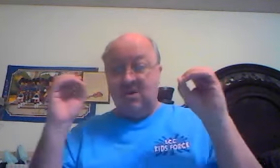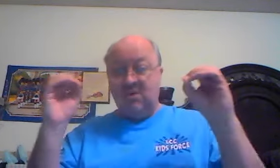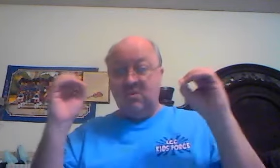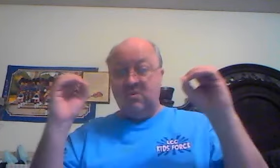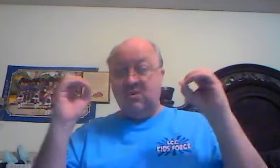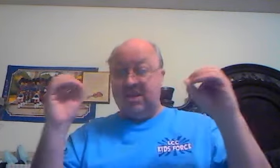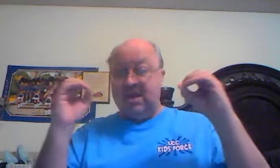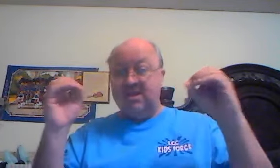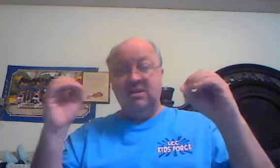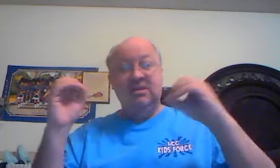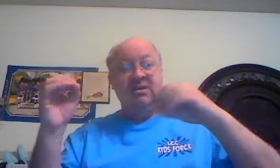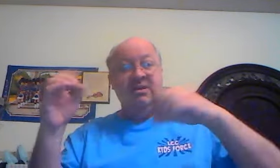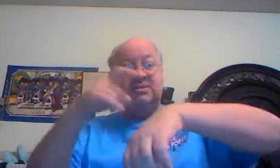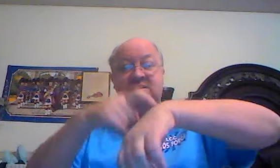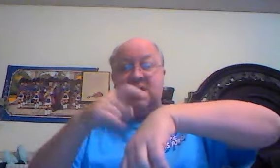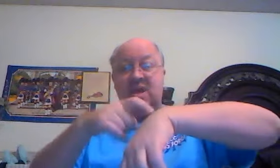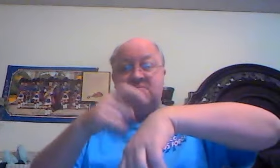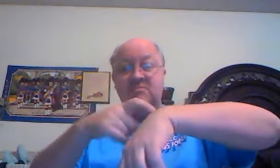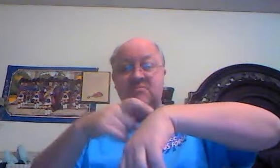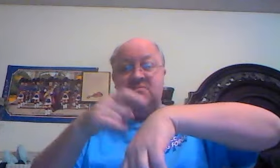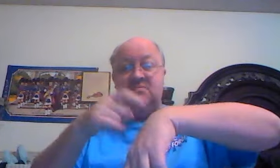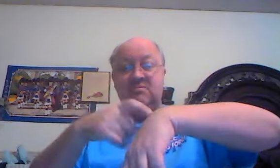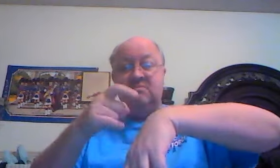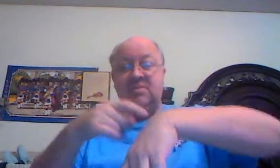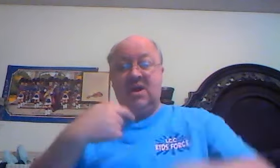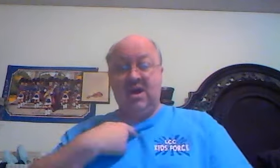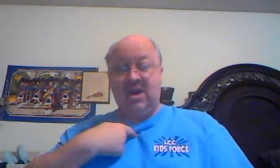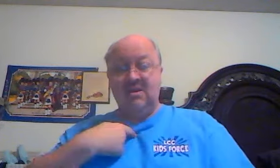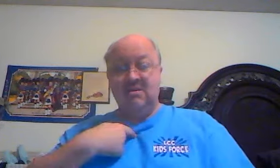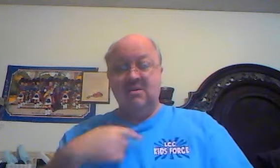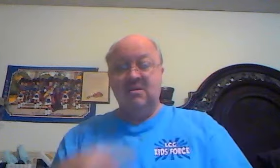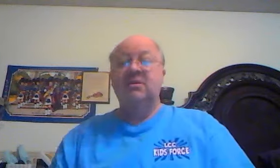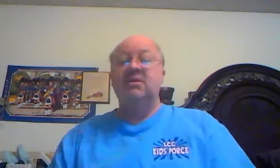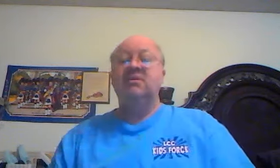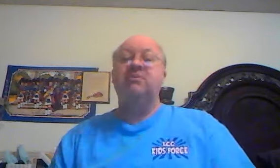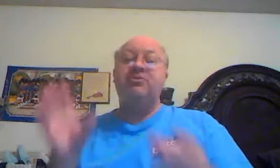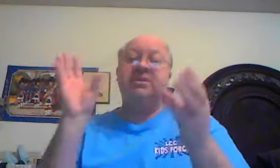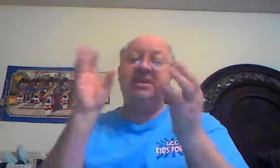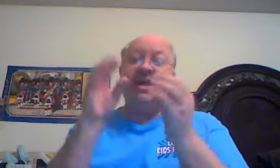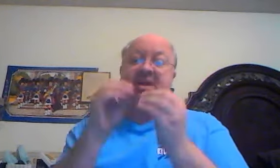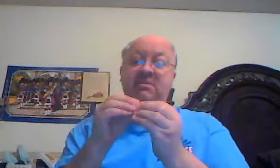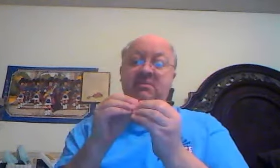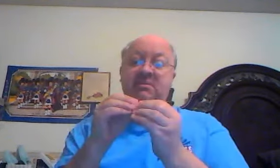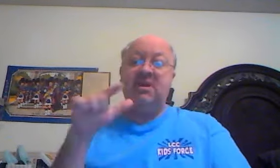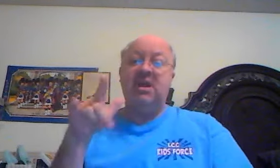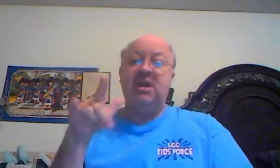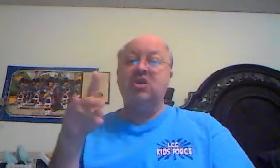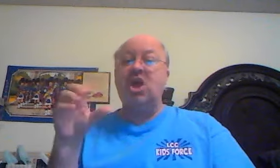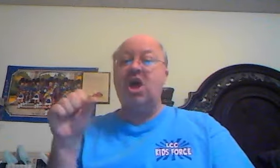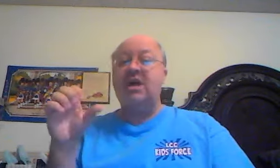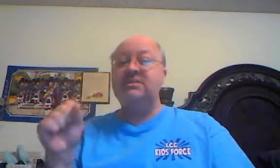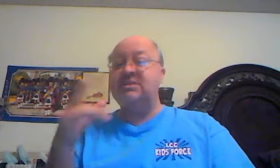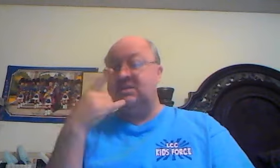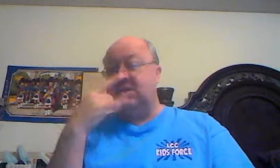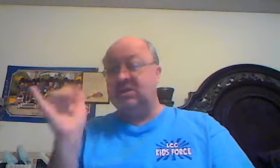no or none, time, I. So put it together and your gloss is going to look